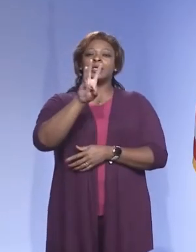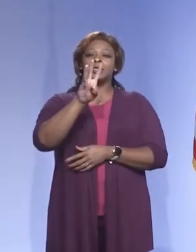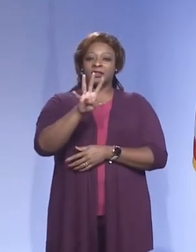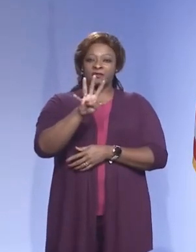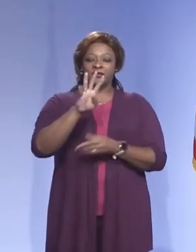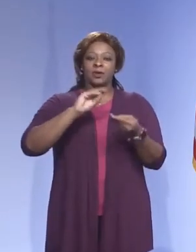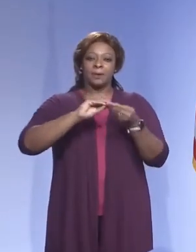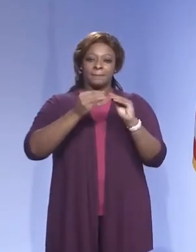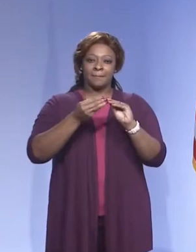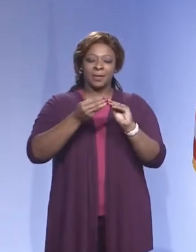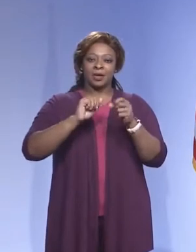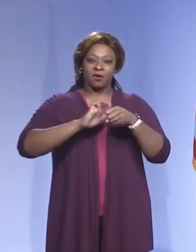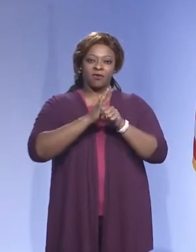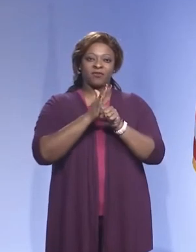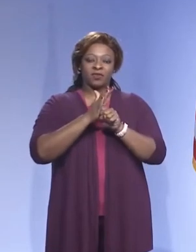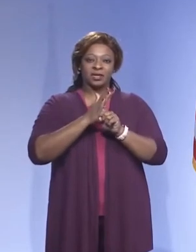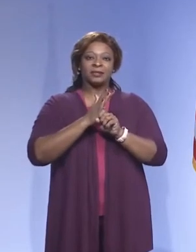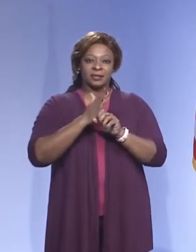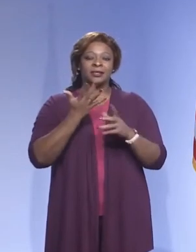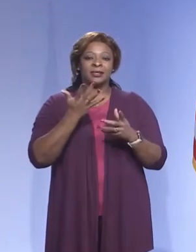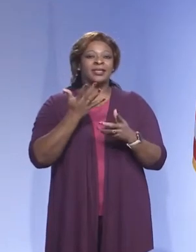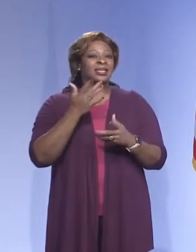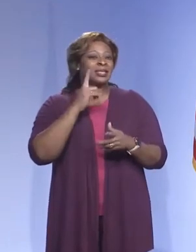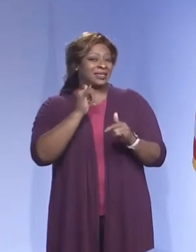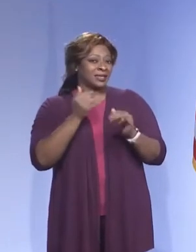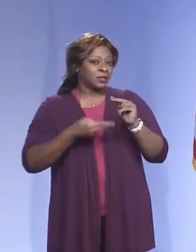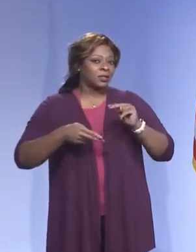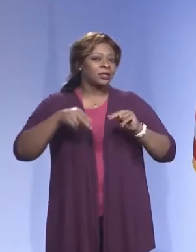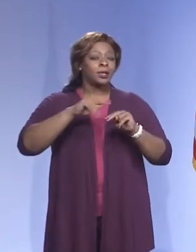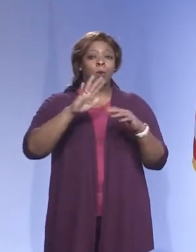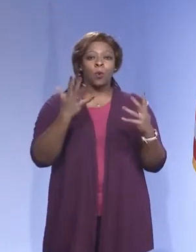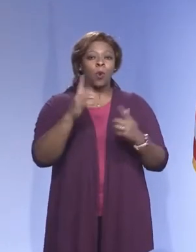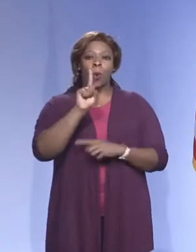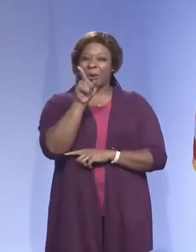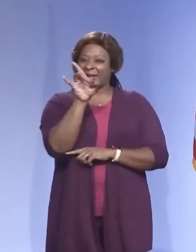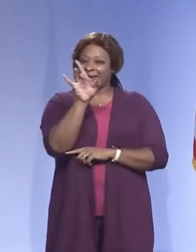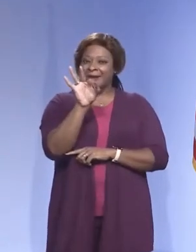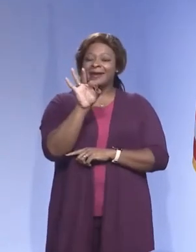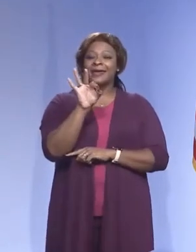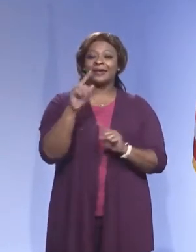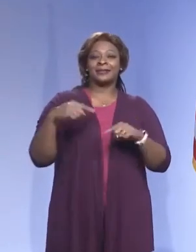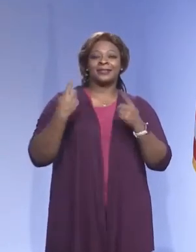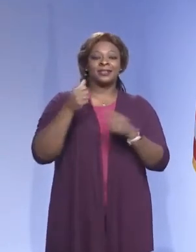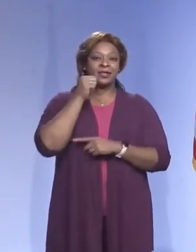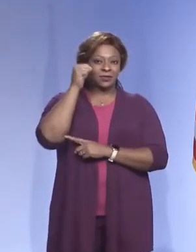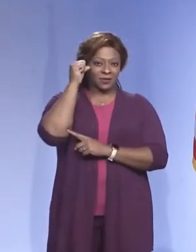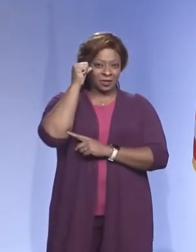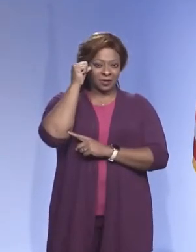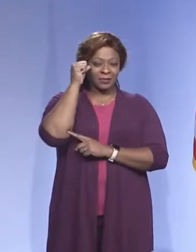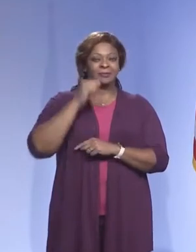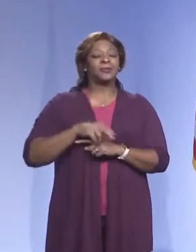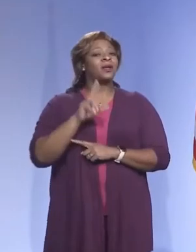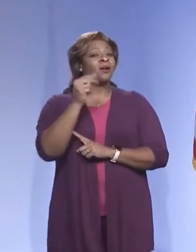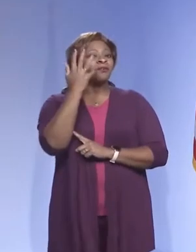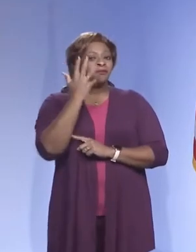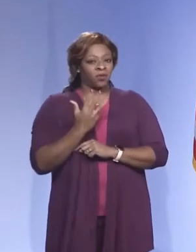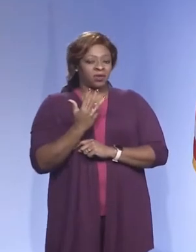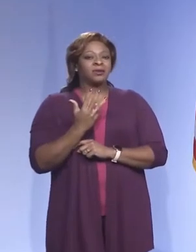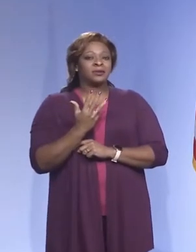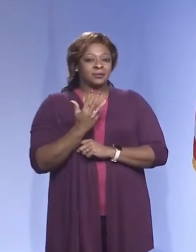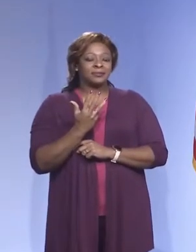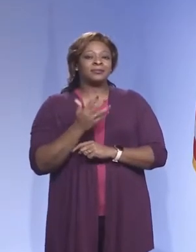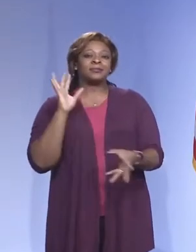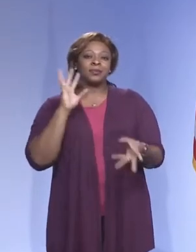25,364 cases. I'm pleased to announce that's an increase of only 89 since yesterday. Unfortunately, we have